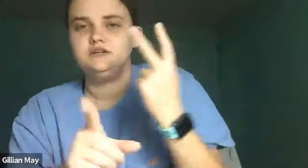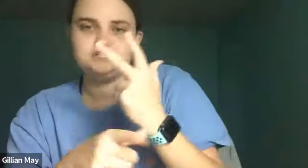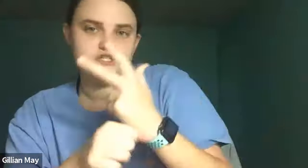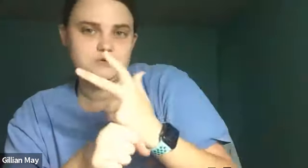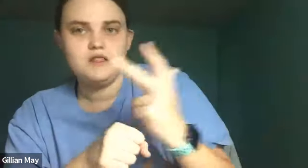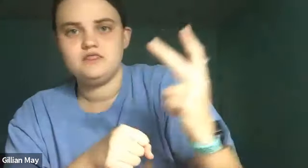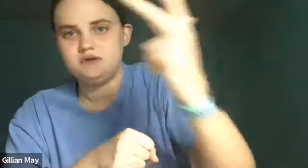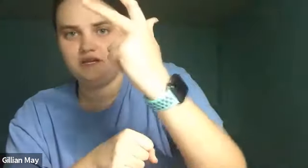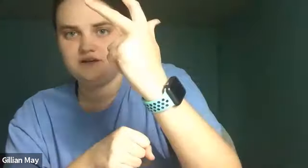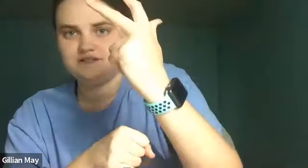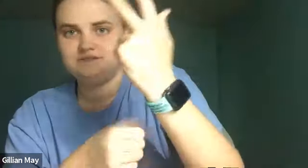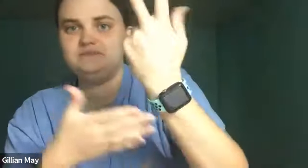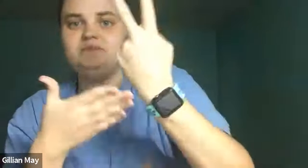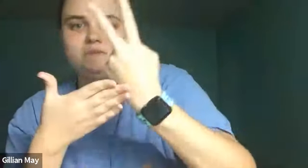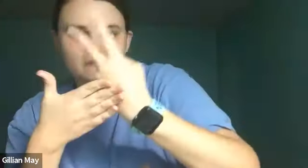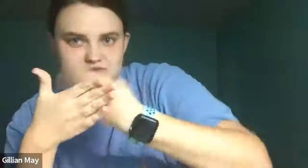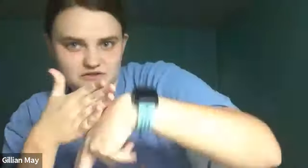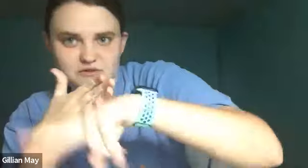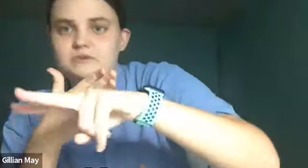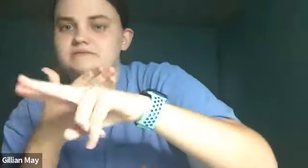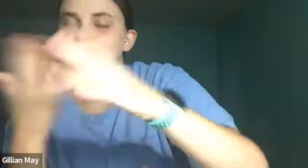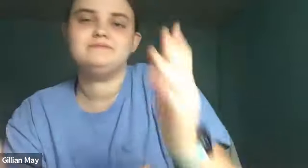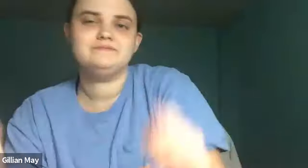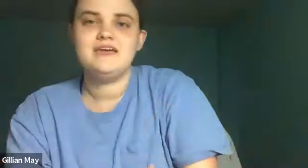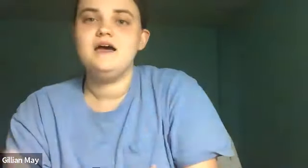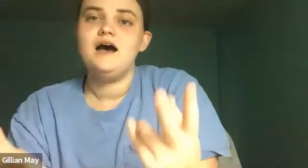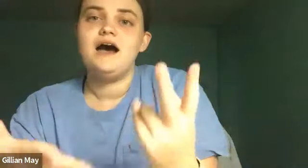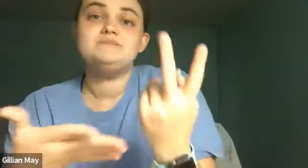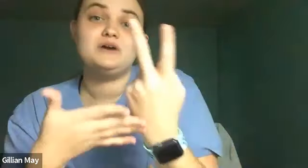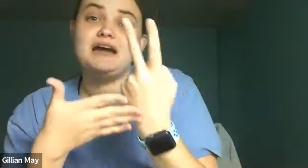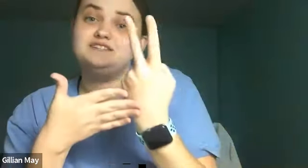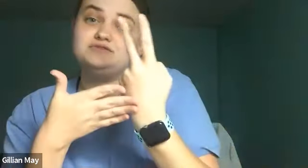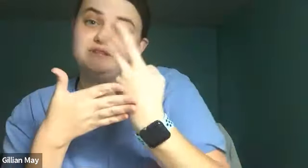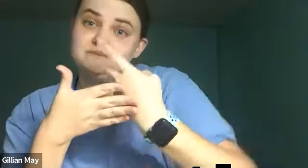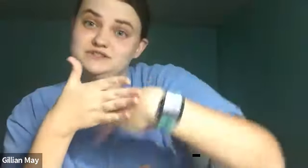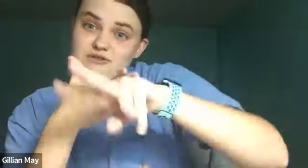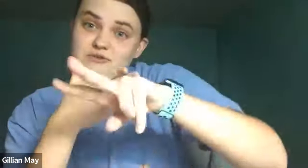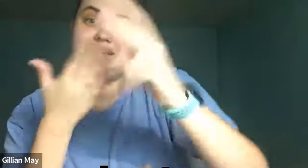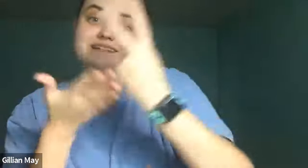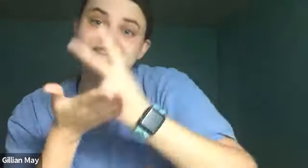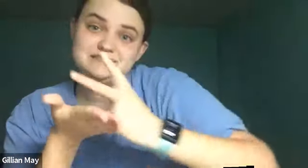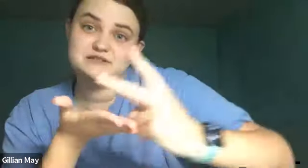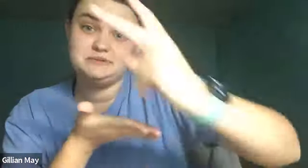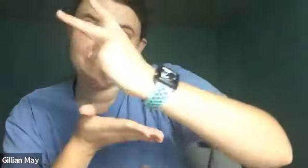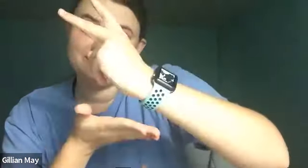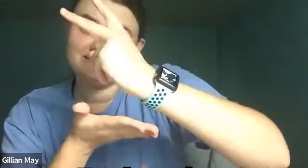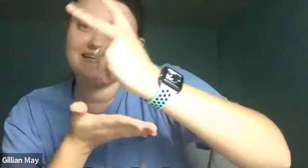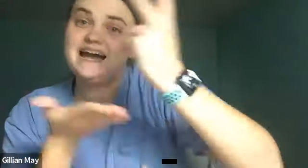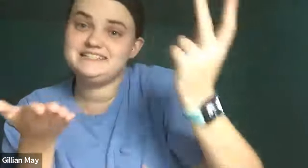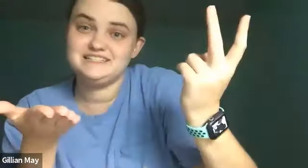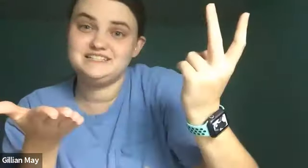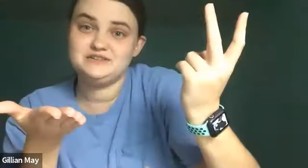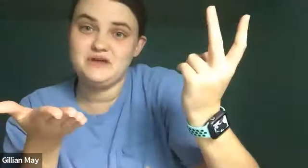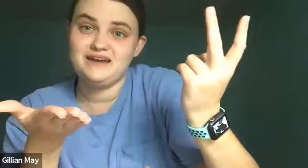can just do 3 years. 2 weeks, well, I'm sorry, I do flip 2 weeks, 2 weeks. I tend to do that.